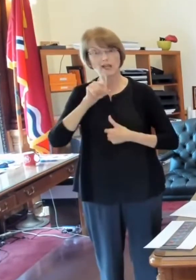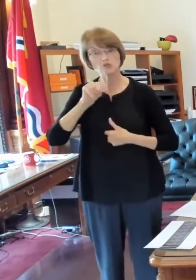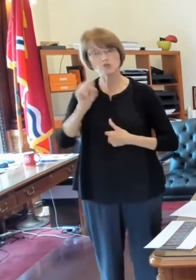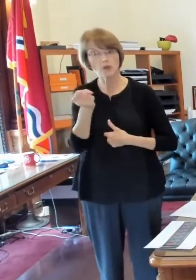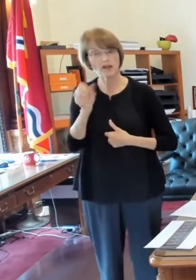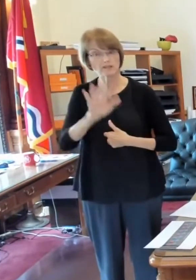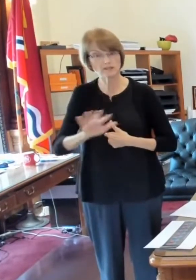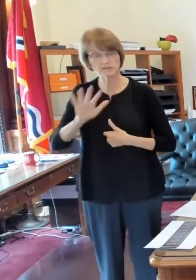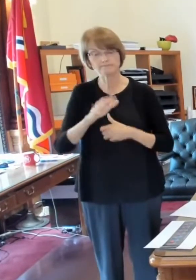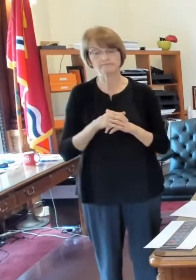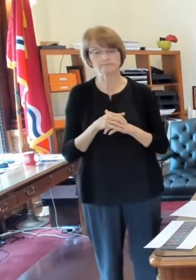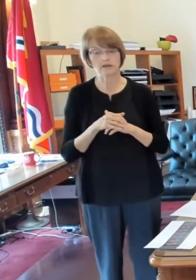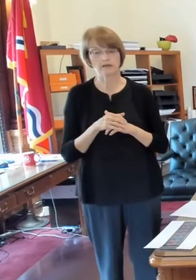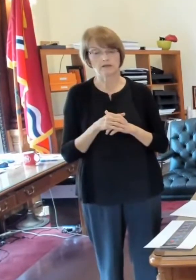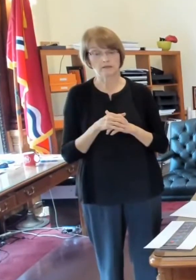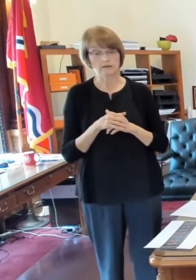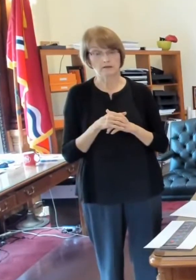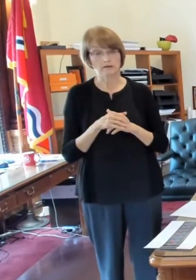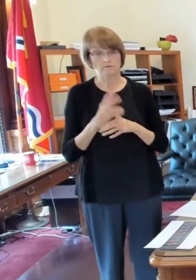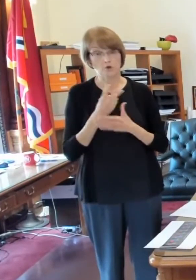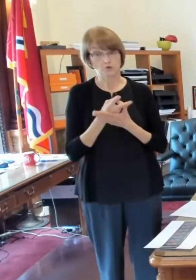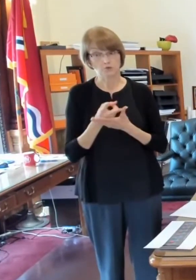Over the last 2 weeks,